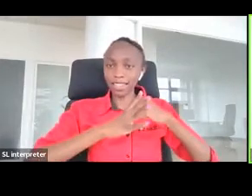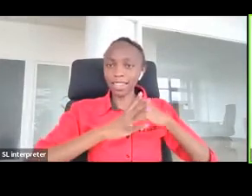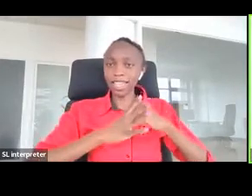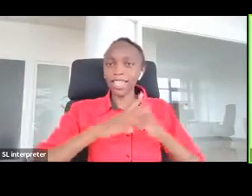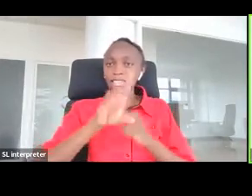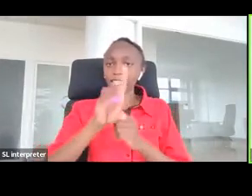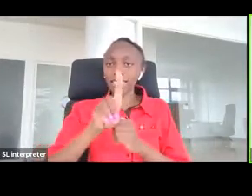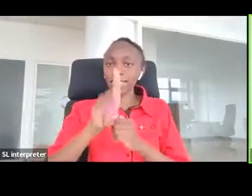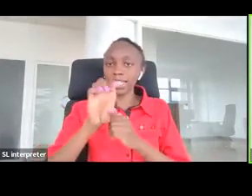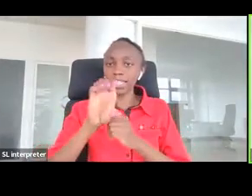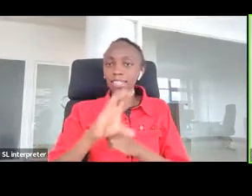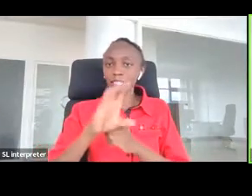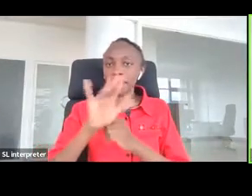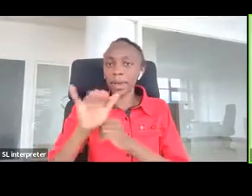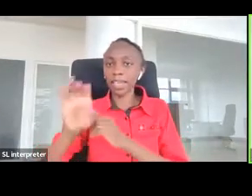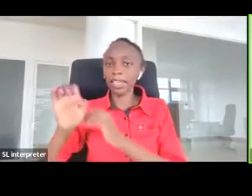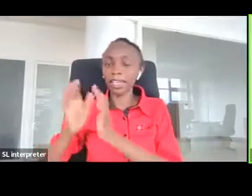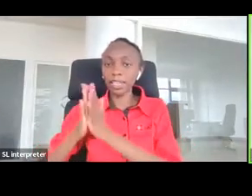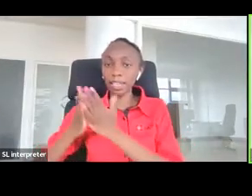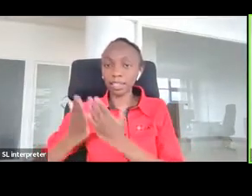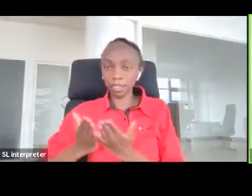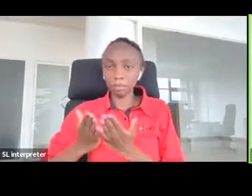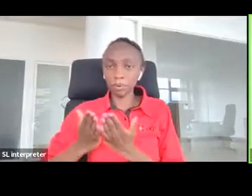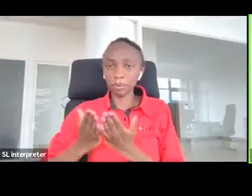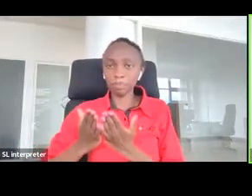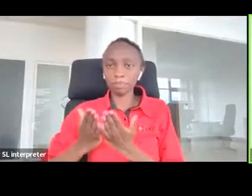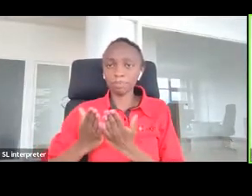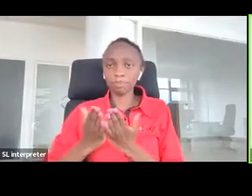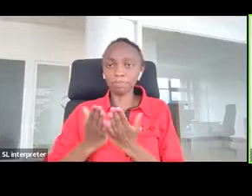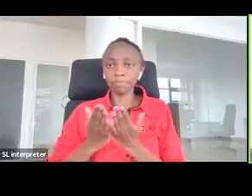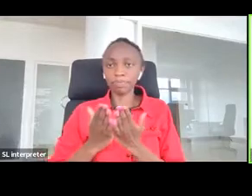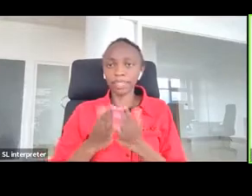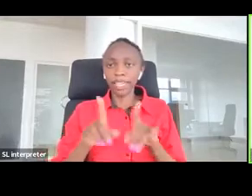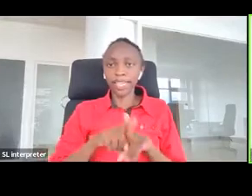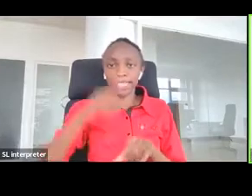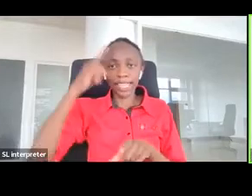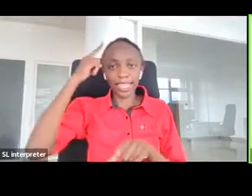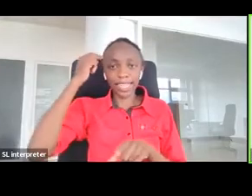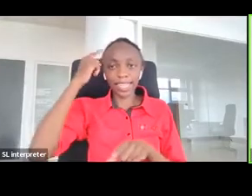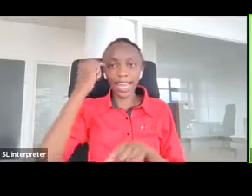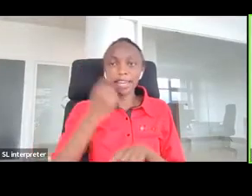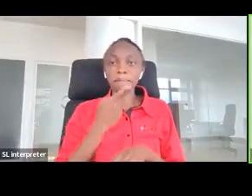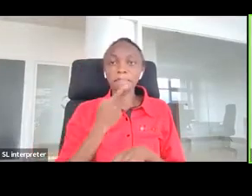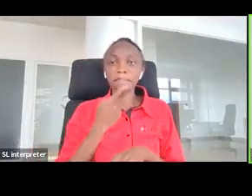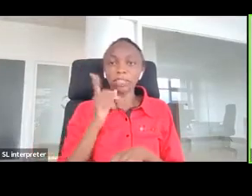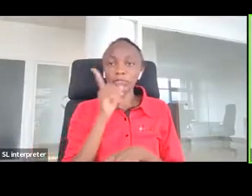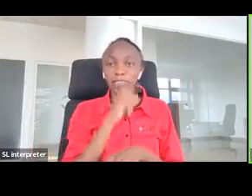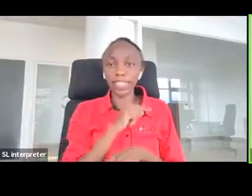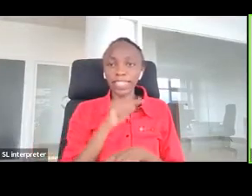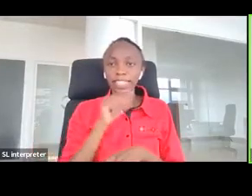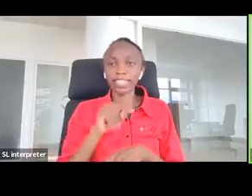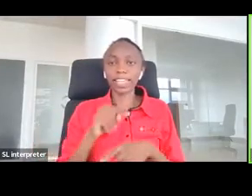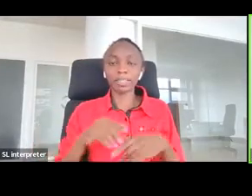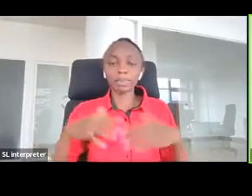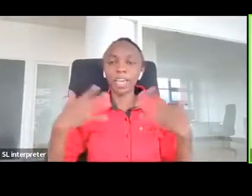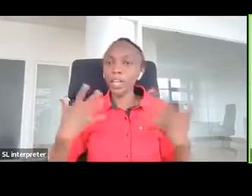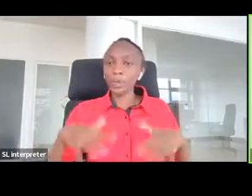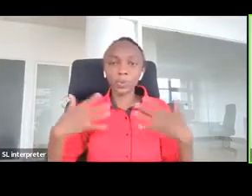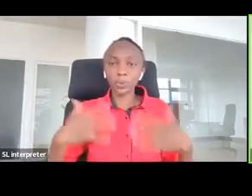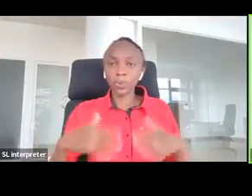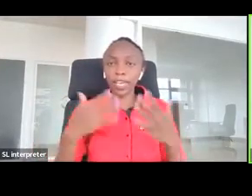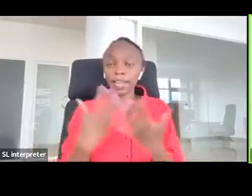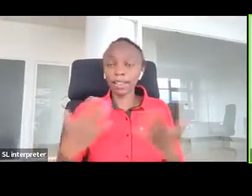competition by Ikitabu. As Lillian has mentioned, it's been a wonderful journey. So